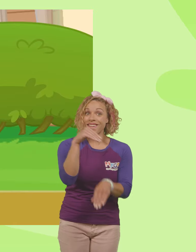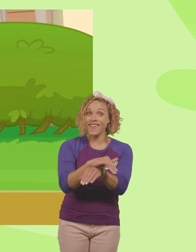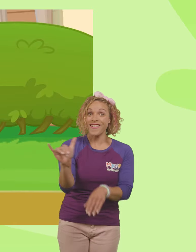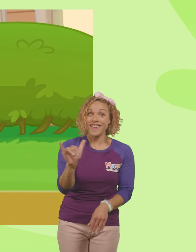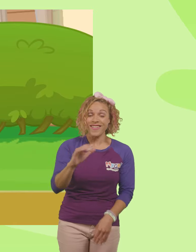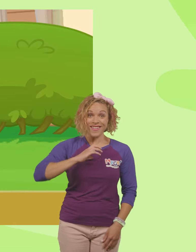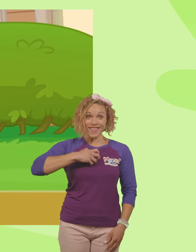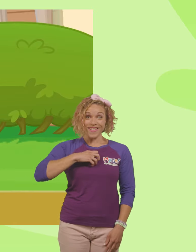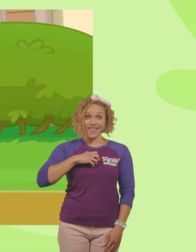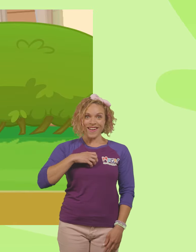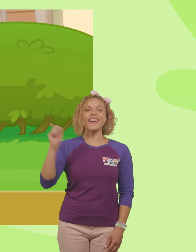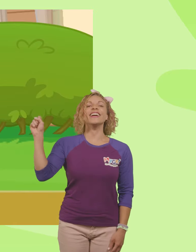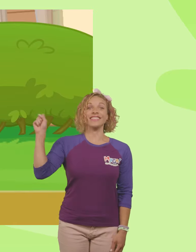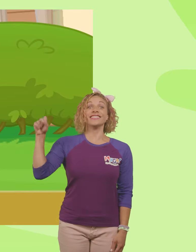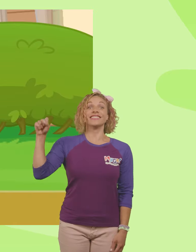night too, Morphle?